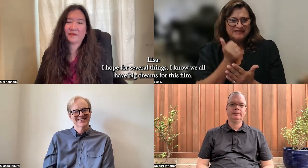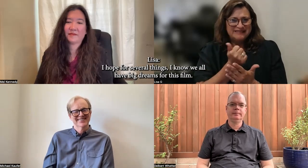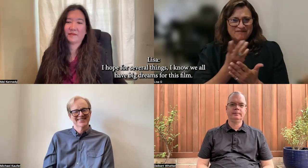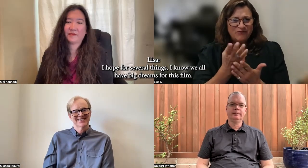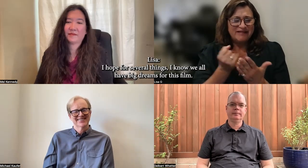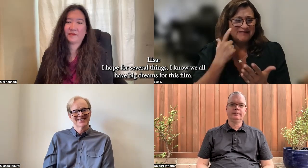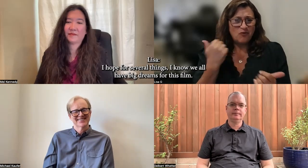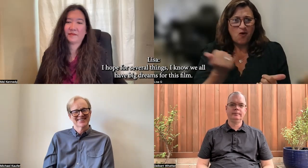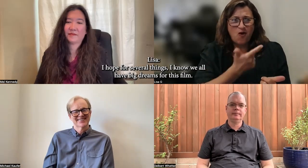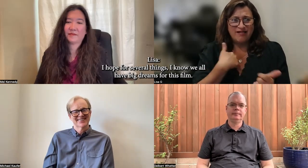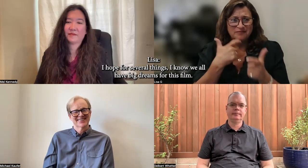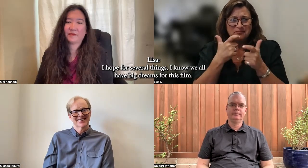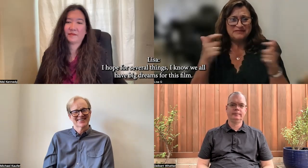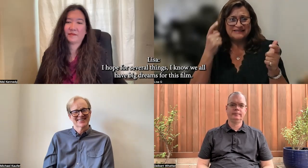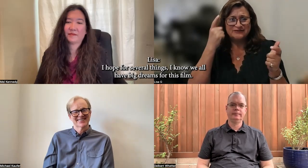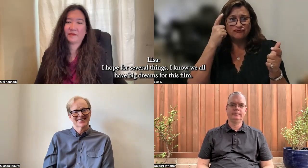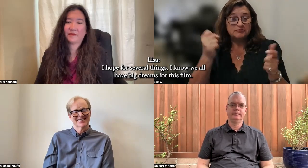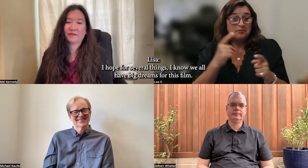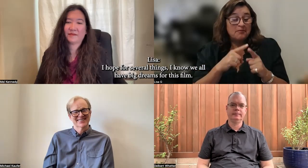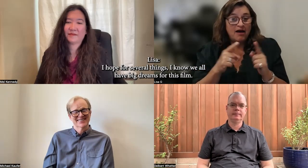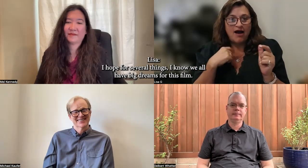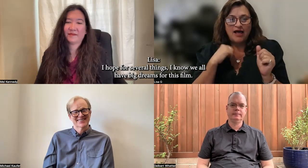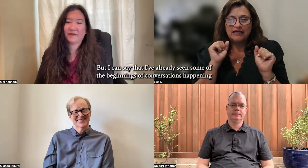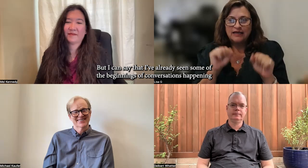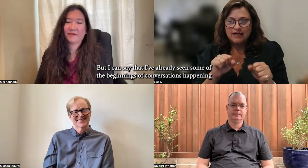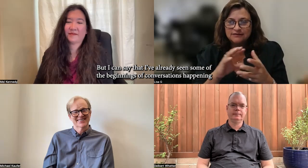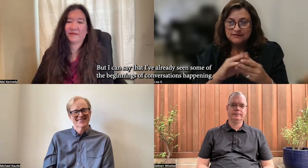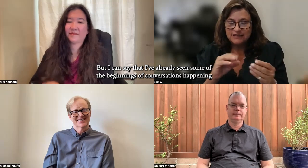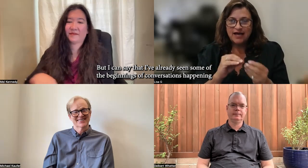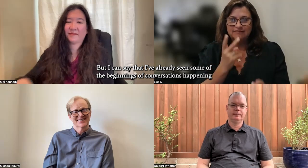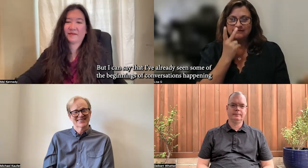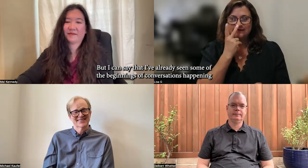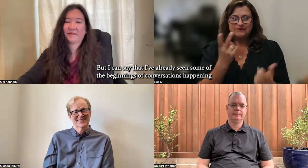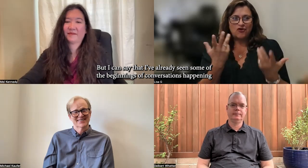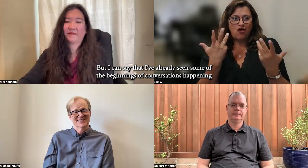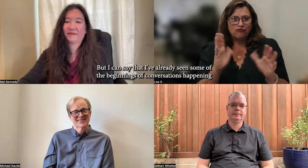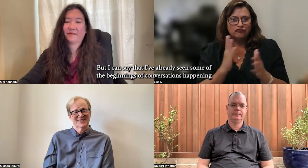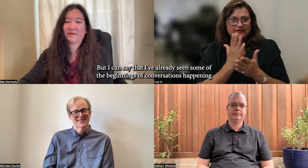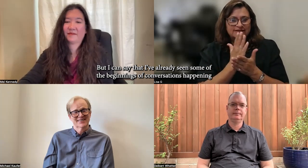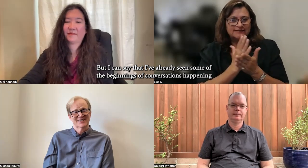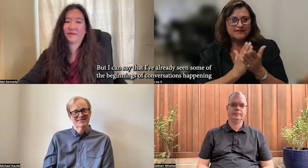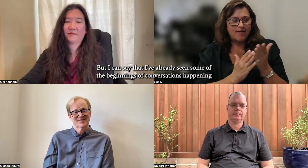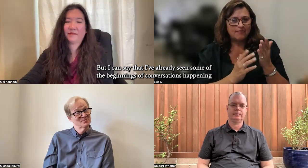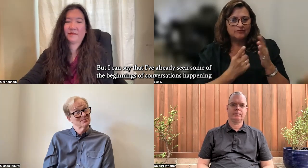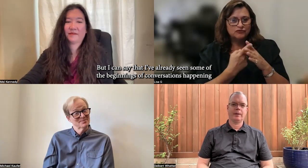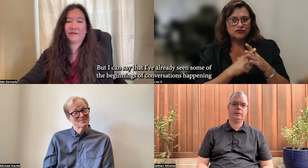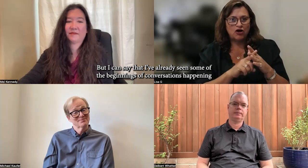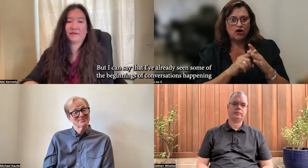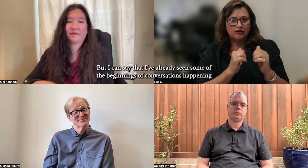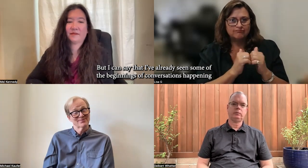I hope for several things. I know we all have big dreams for this film, but I can say that I've already seen some of the beginnings of